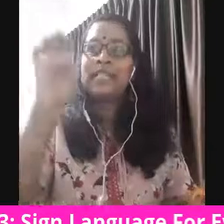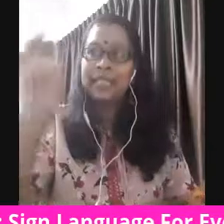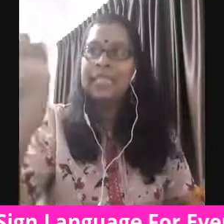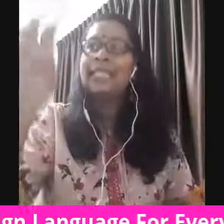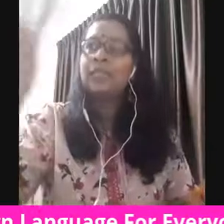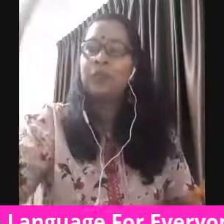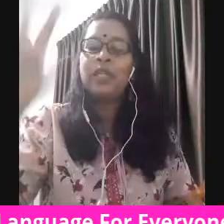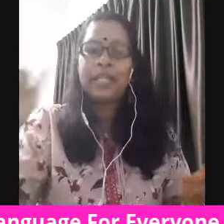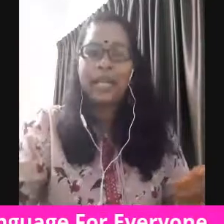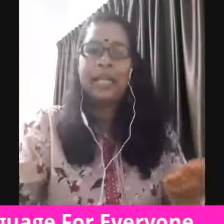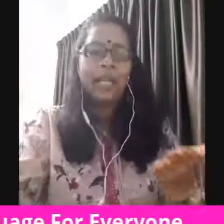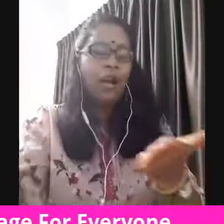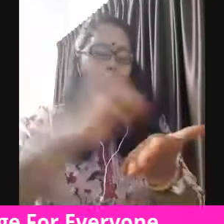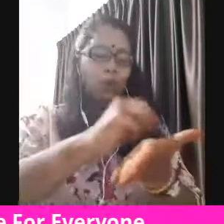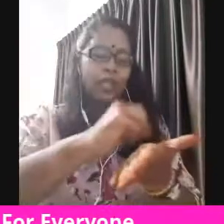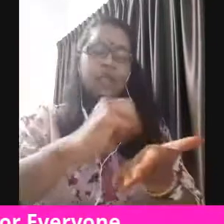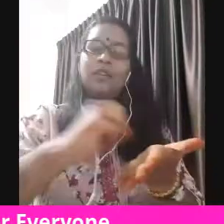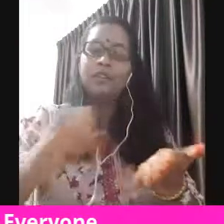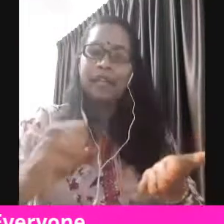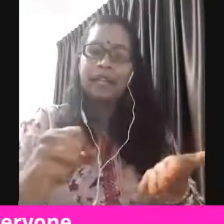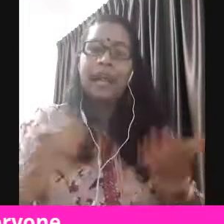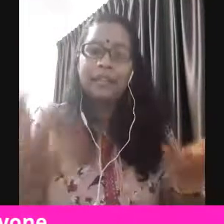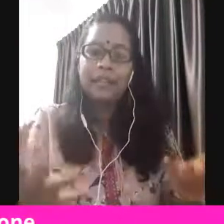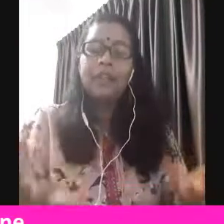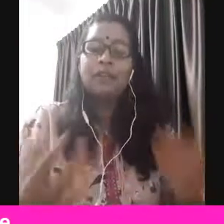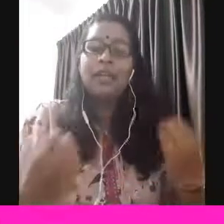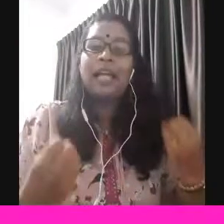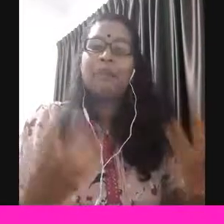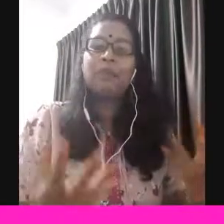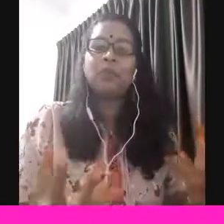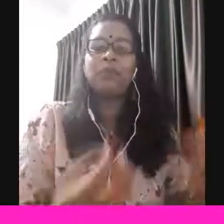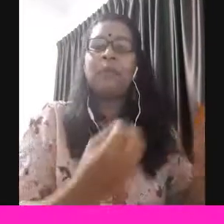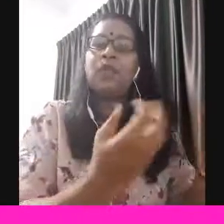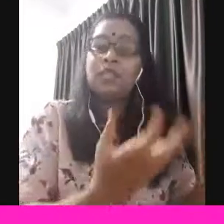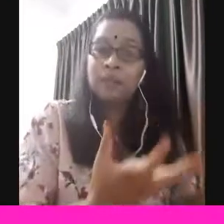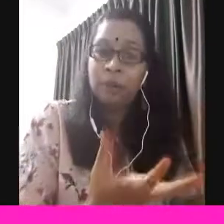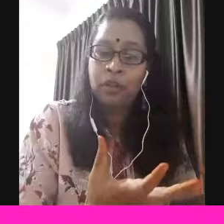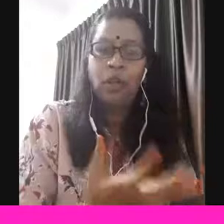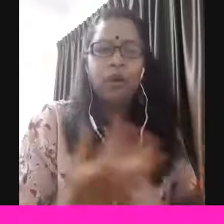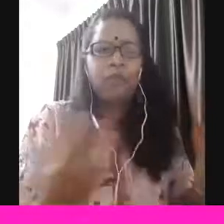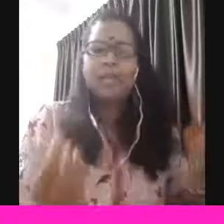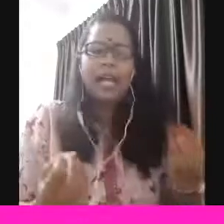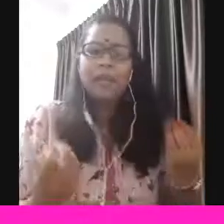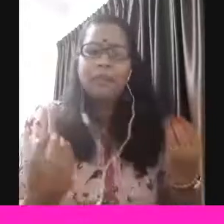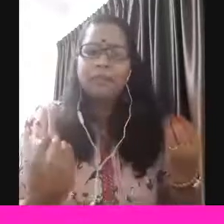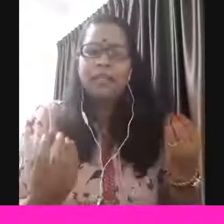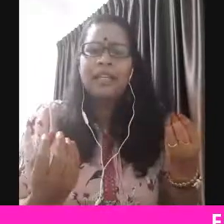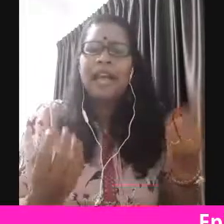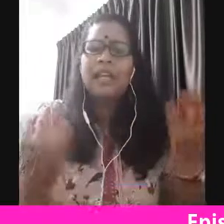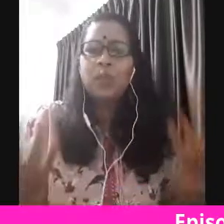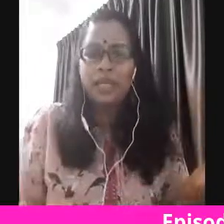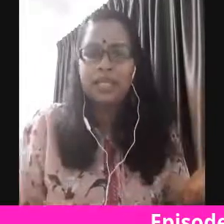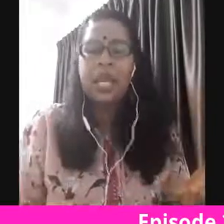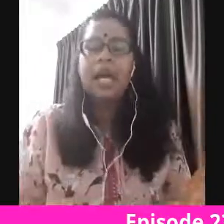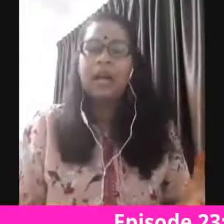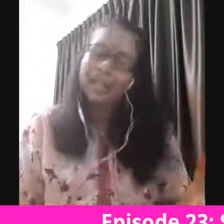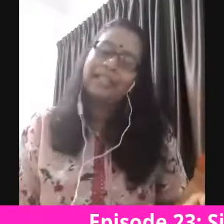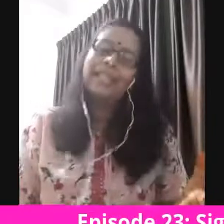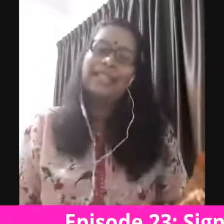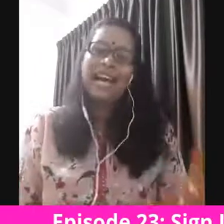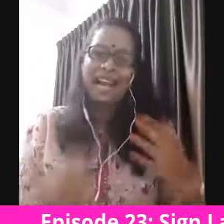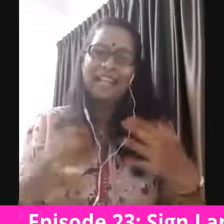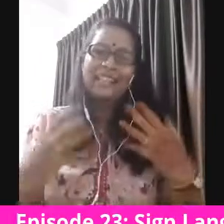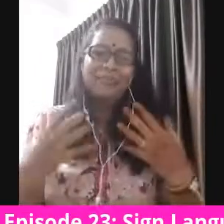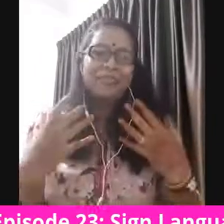is Deva, okay, right. And then we can help them to make police report, or we can help in any ways.